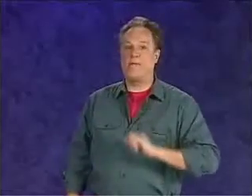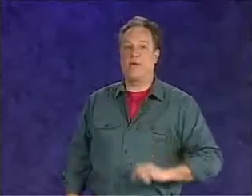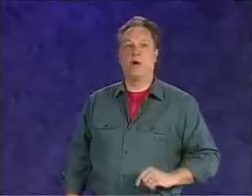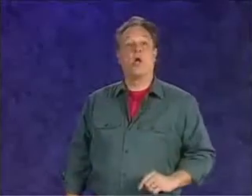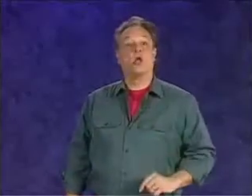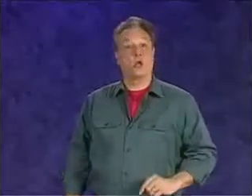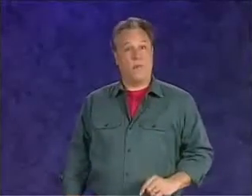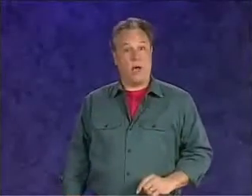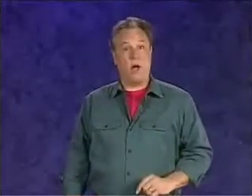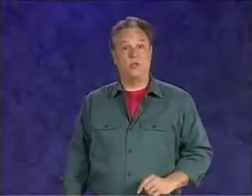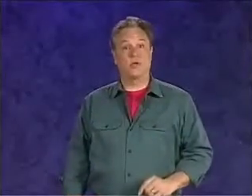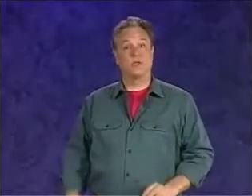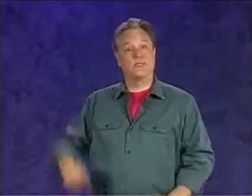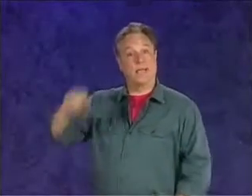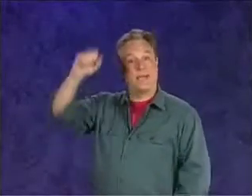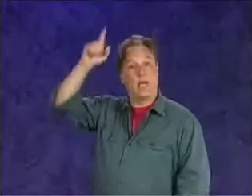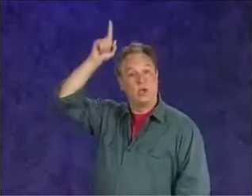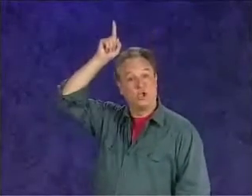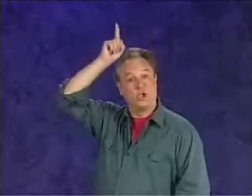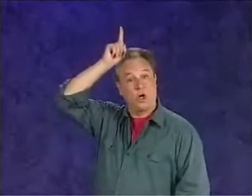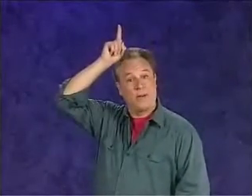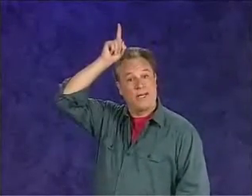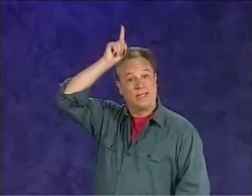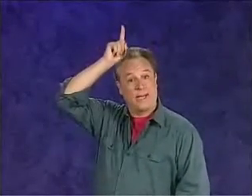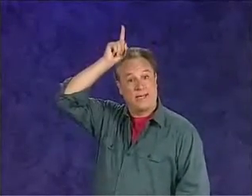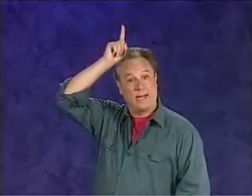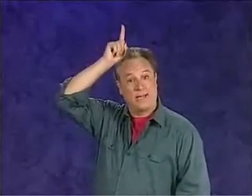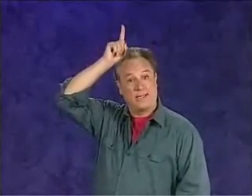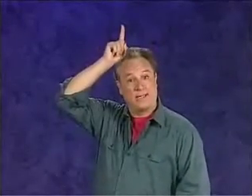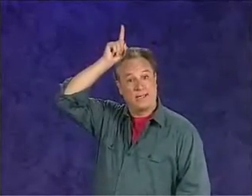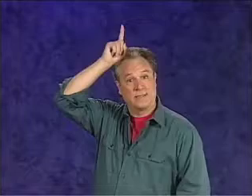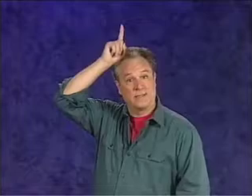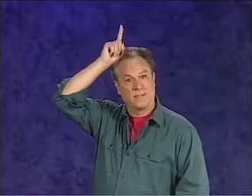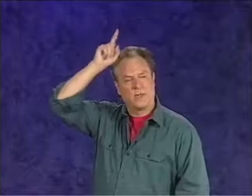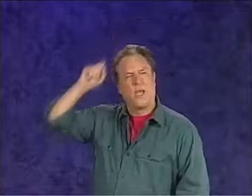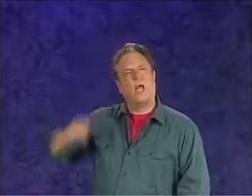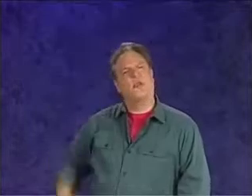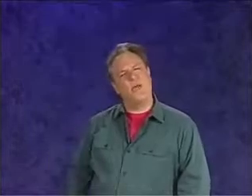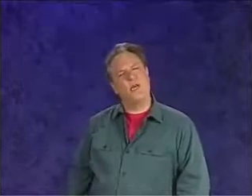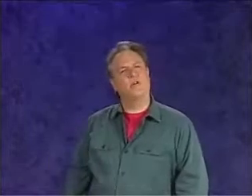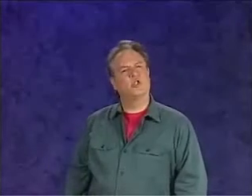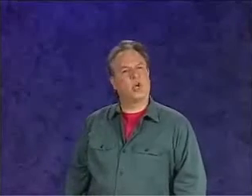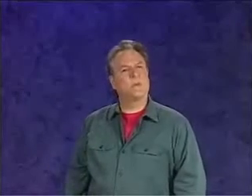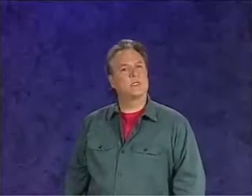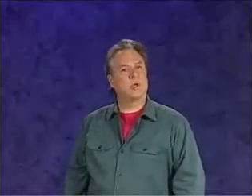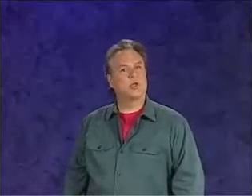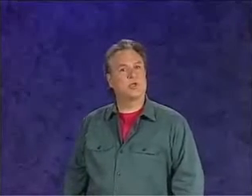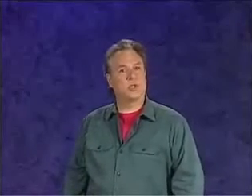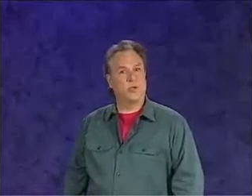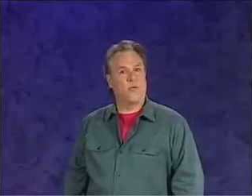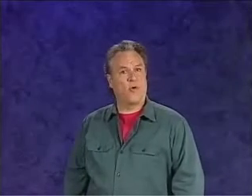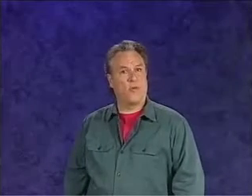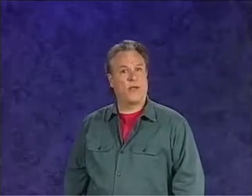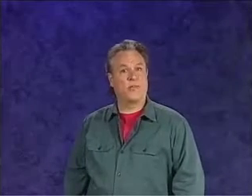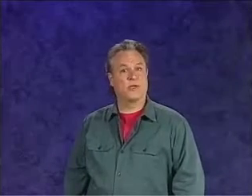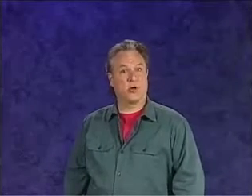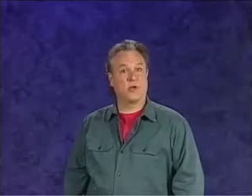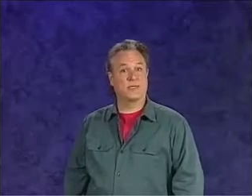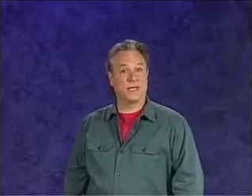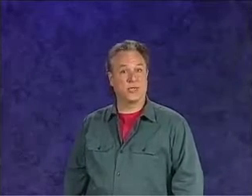However, you may also see Germany signed like this. Think of a German soldier's uniform at the turn of the